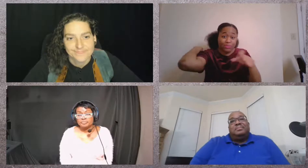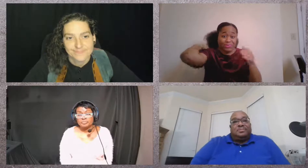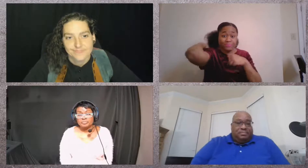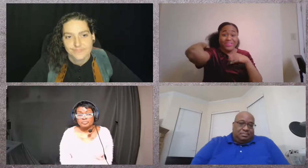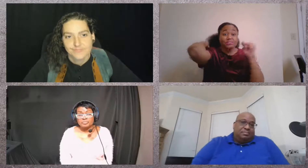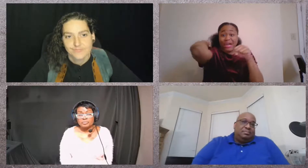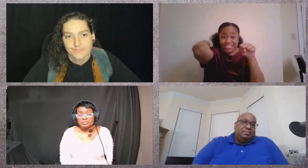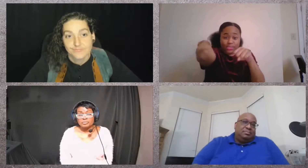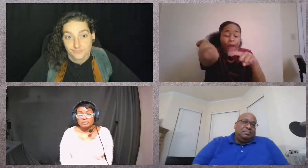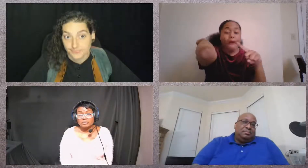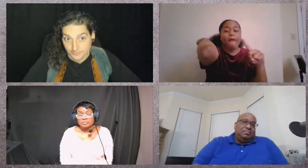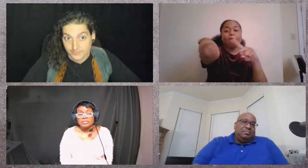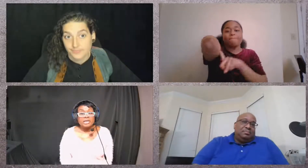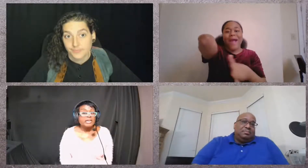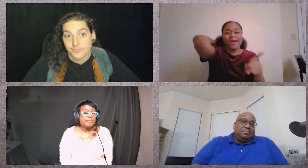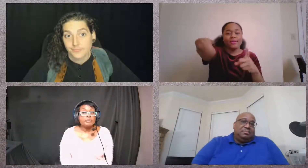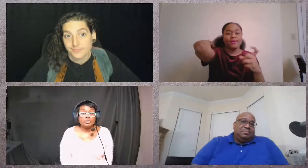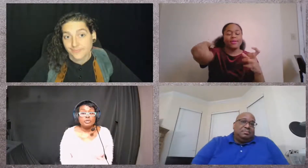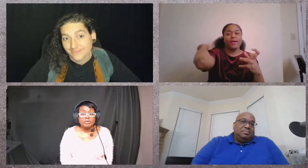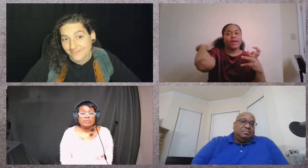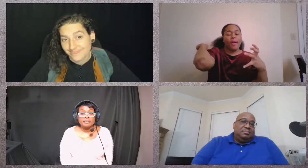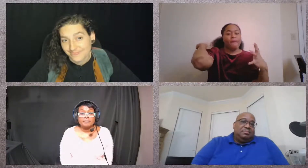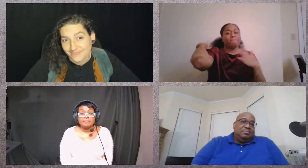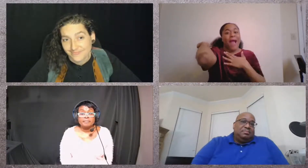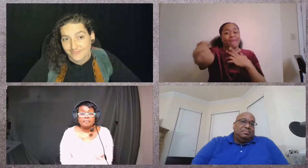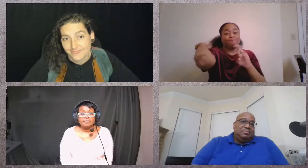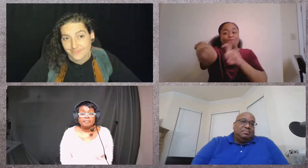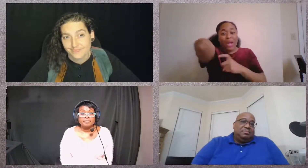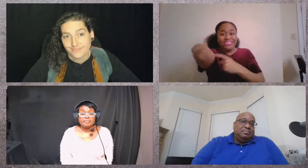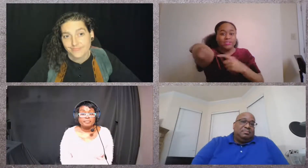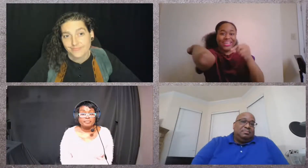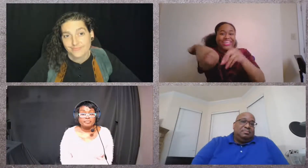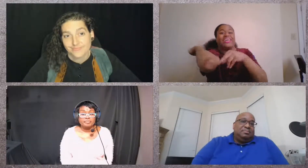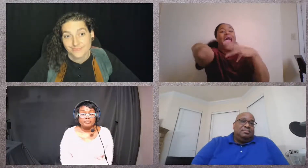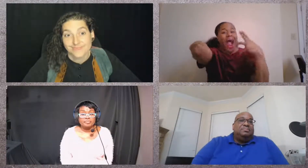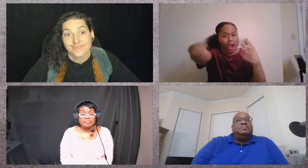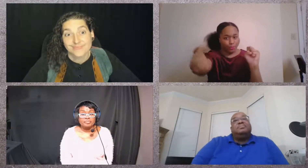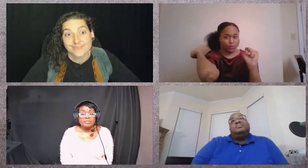you. A lot of people do agree with me,